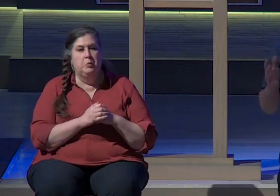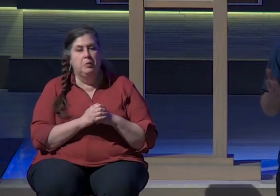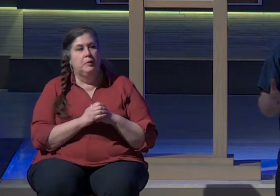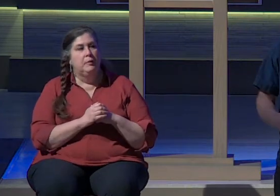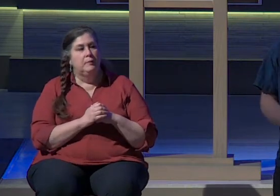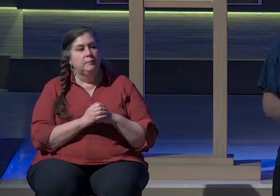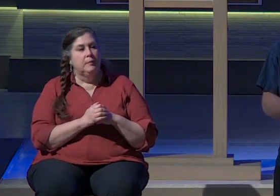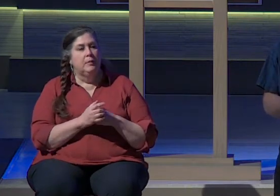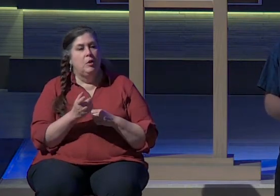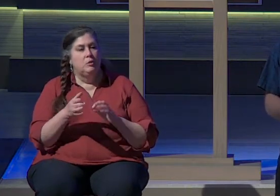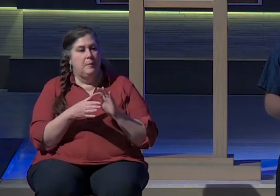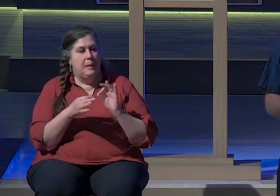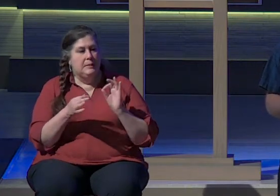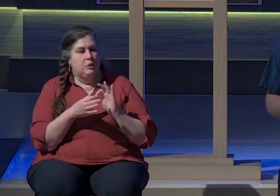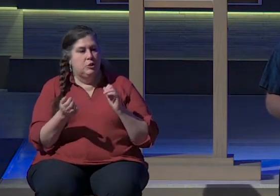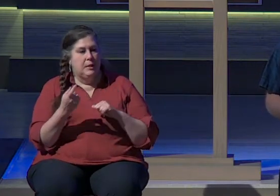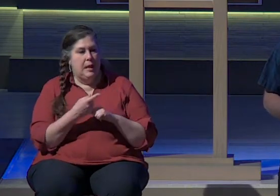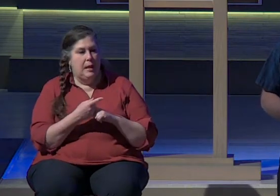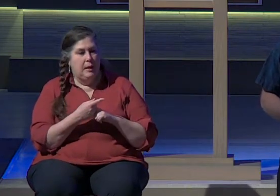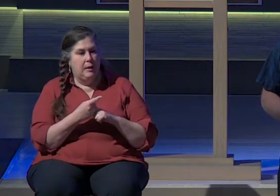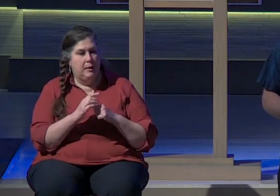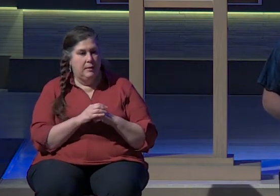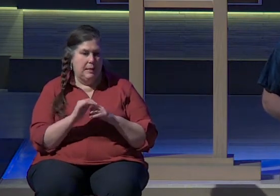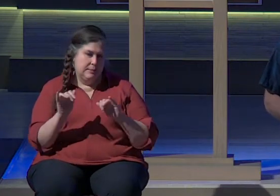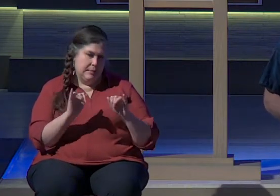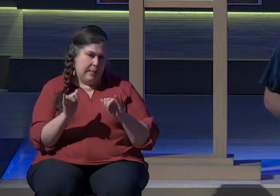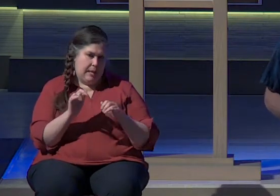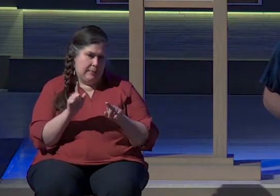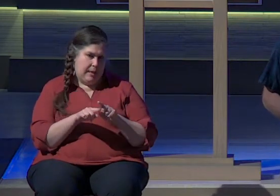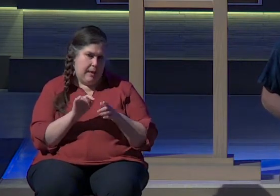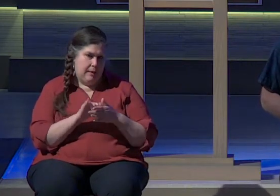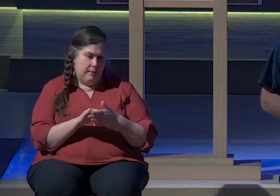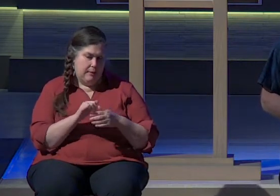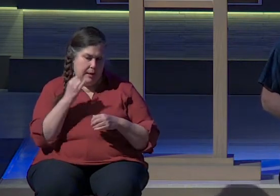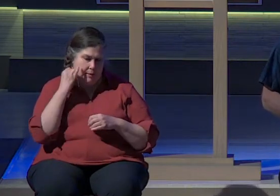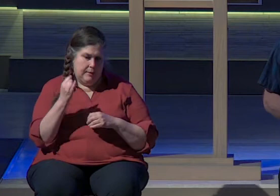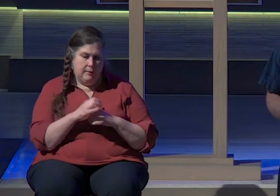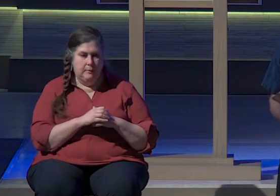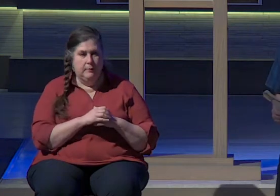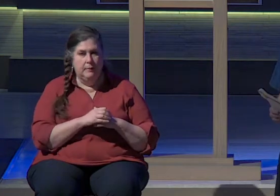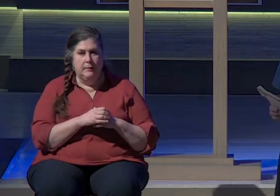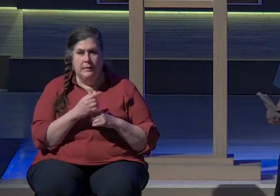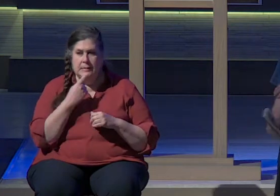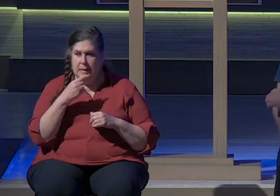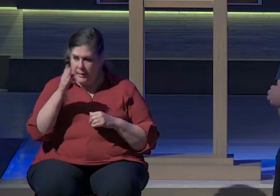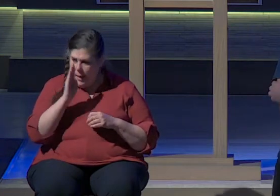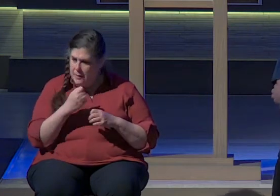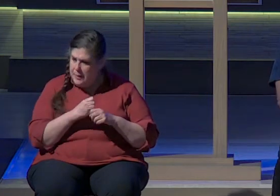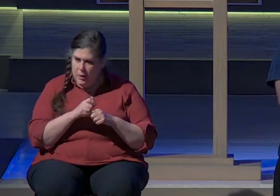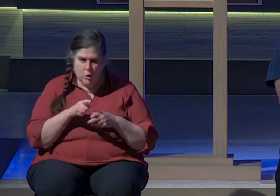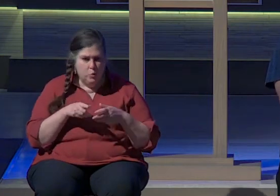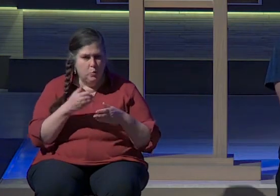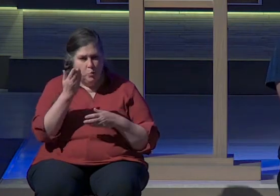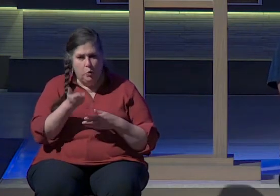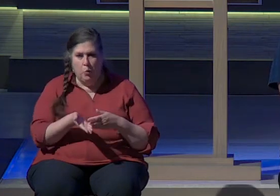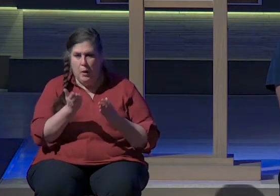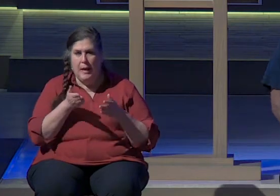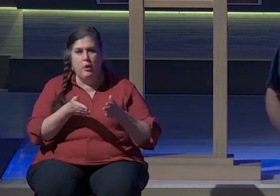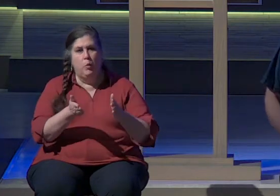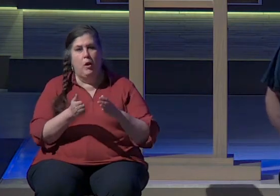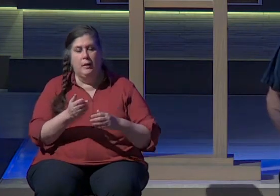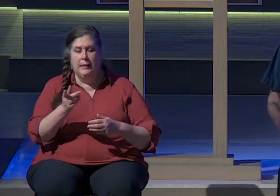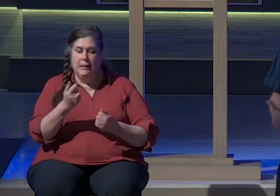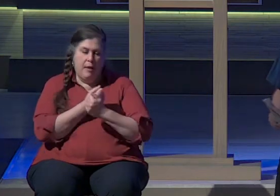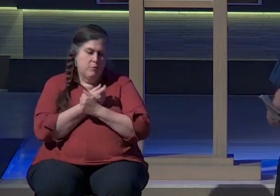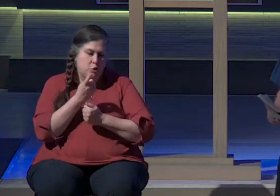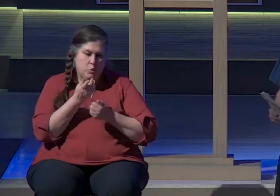subtle message that we even hear today that is comparable to that notion, right? Of saying, God made you just as you are. He loves you just as you